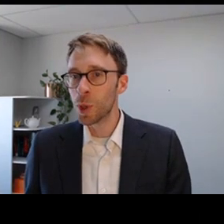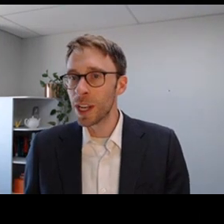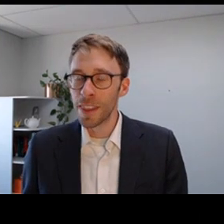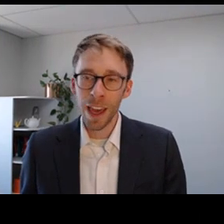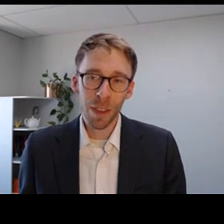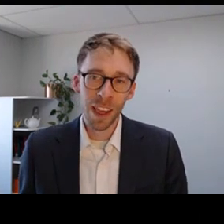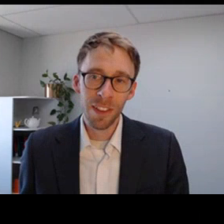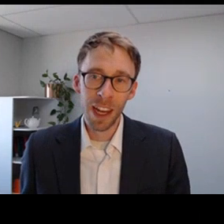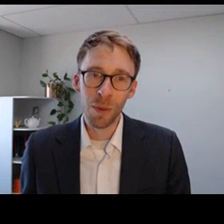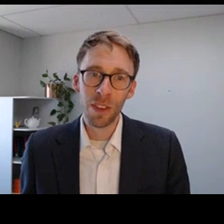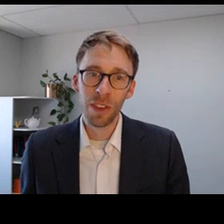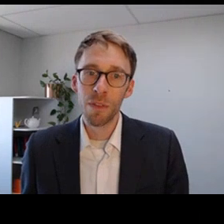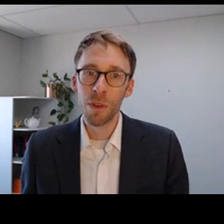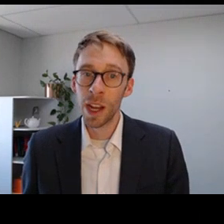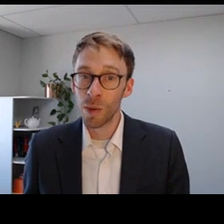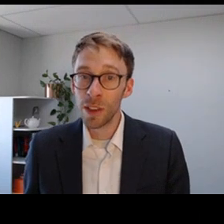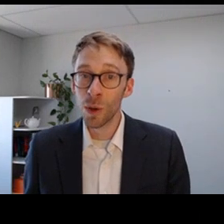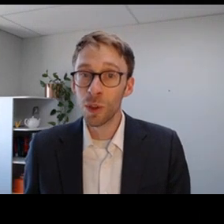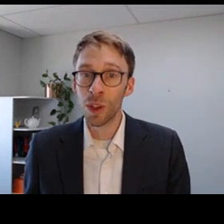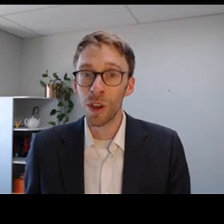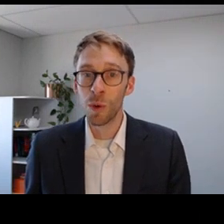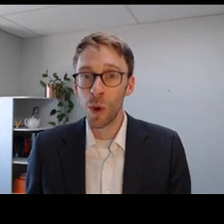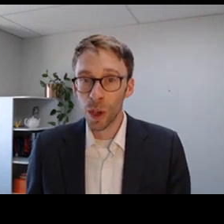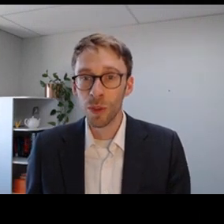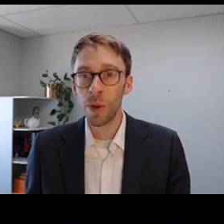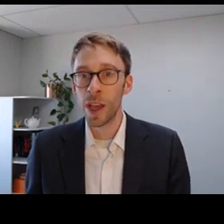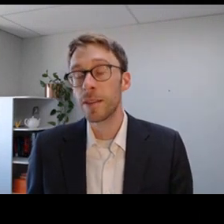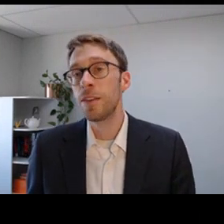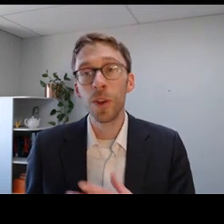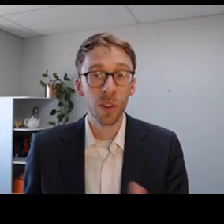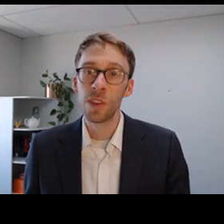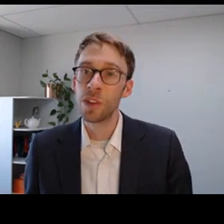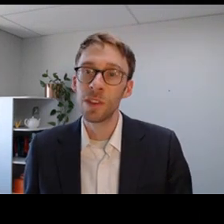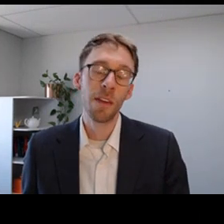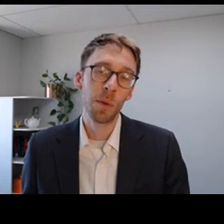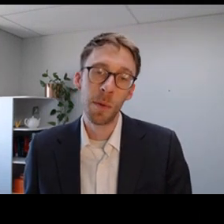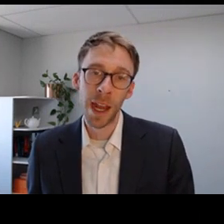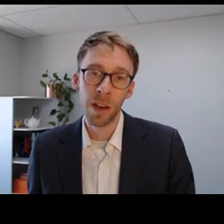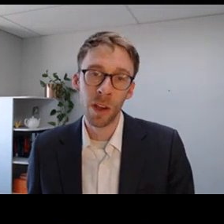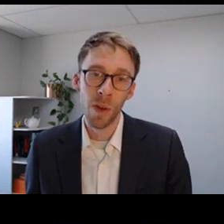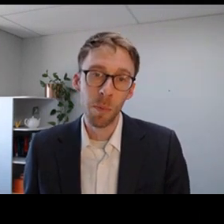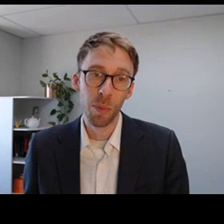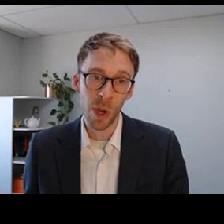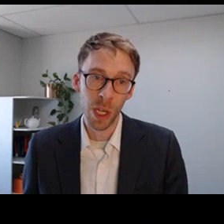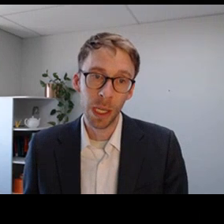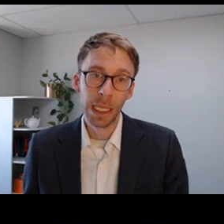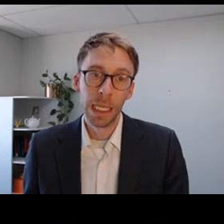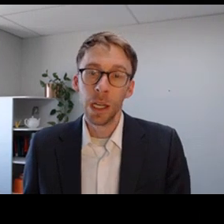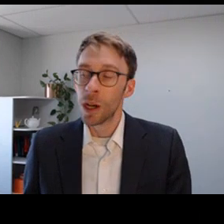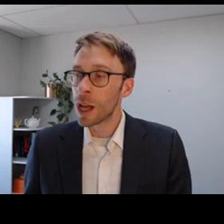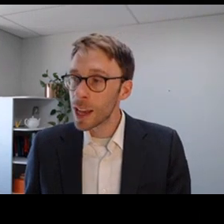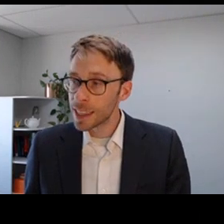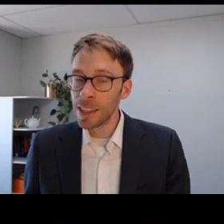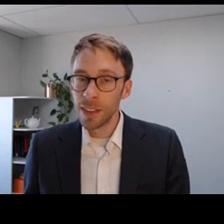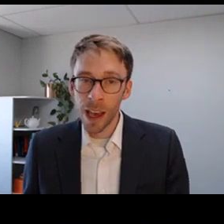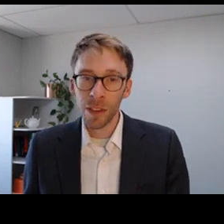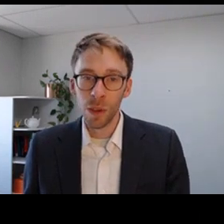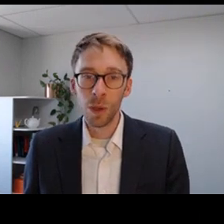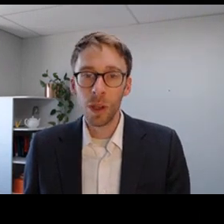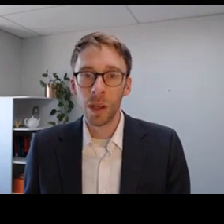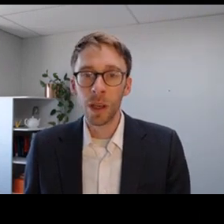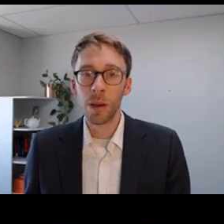in hospital and other healthcare settings where staff are under-resourced and overworked, where difficult decisions have to be made under great pressure? Well, I liked